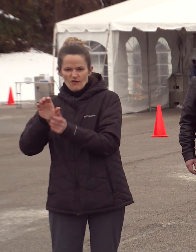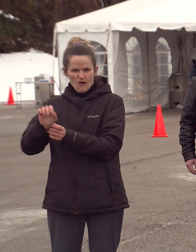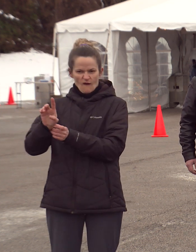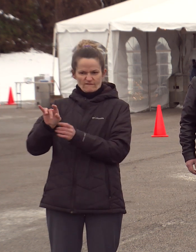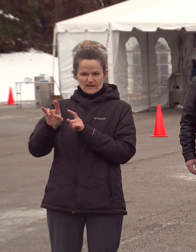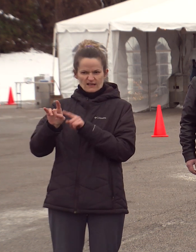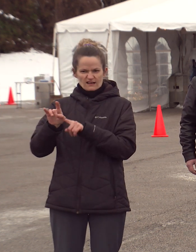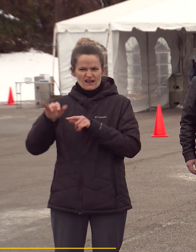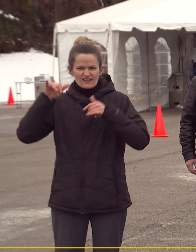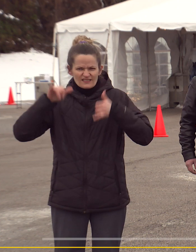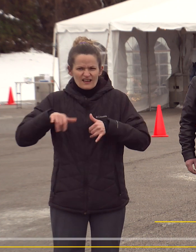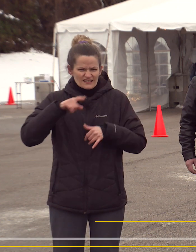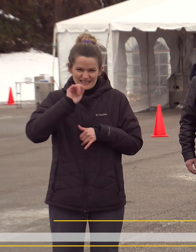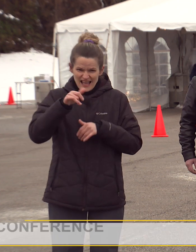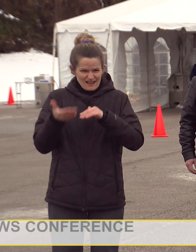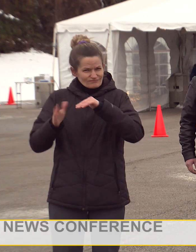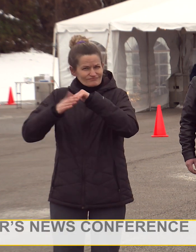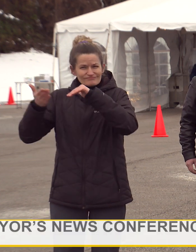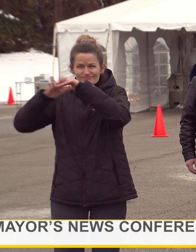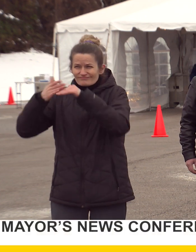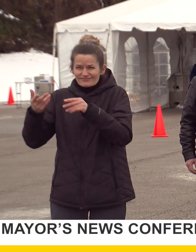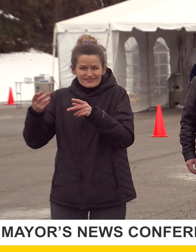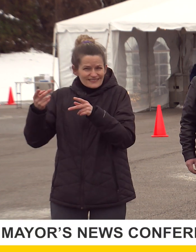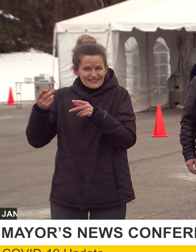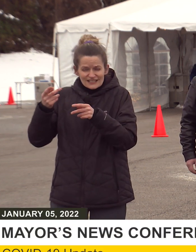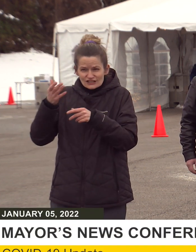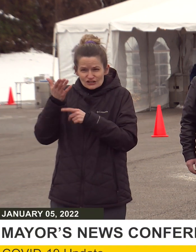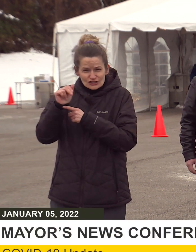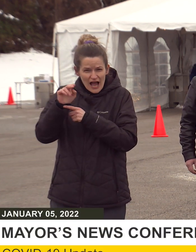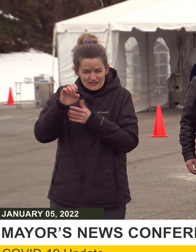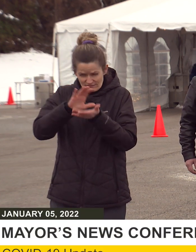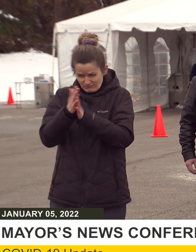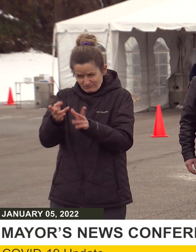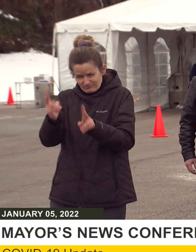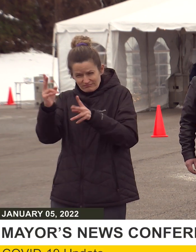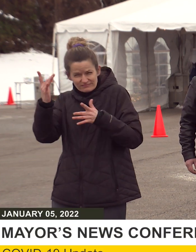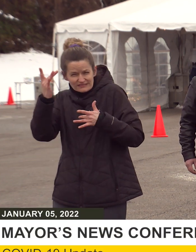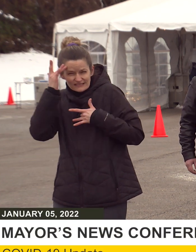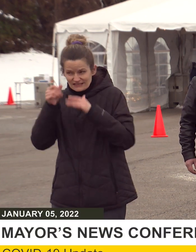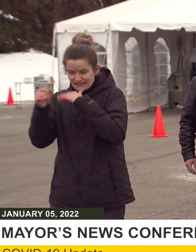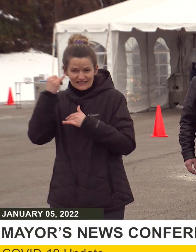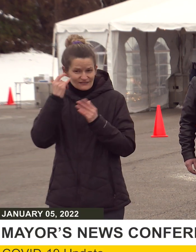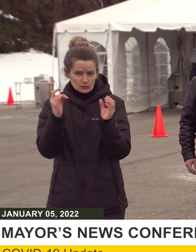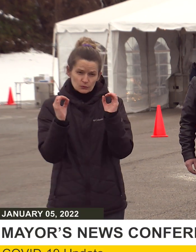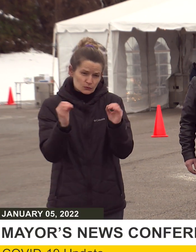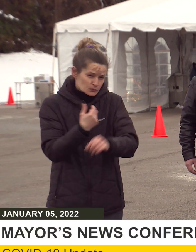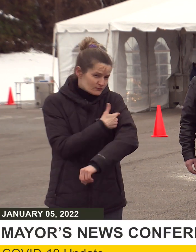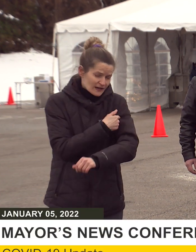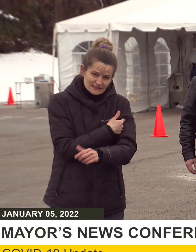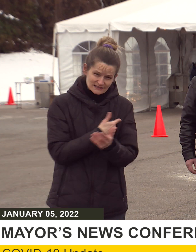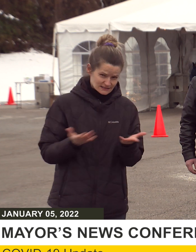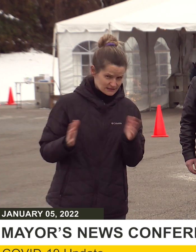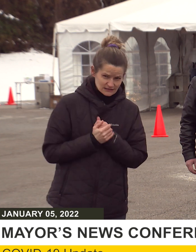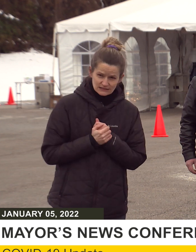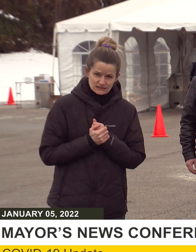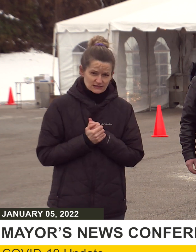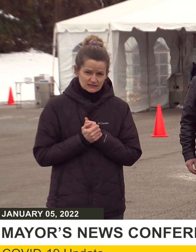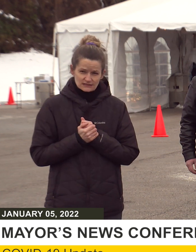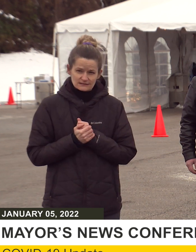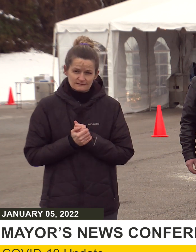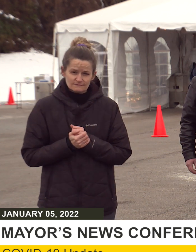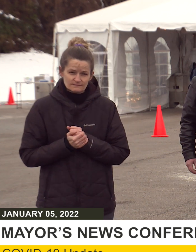from COVID-19. We recognize testing remains in high demand and is an important tool for early identification of